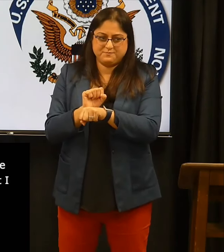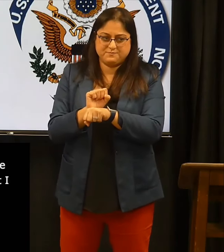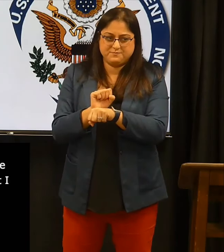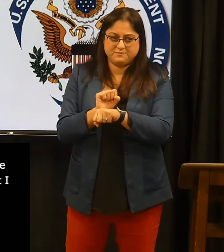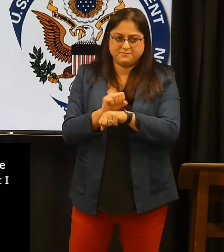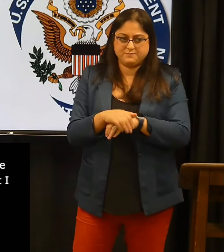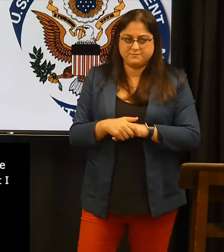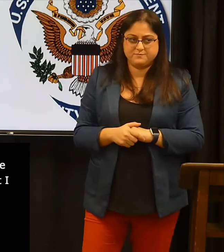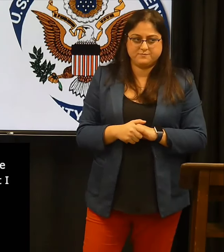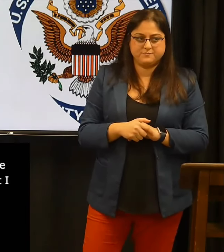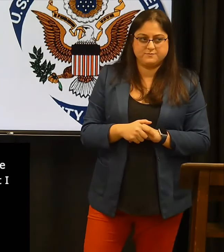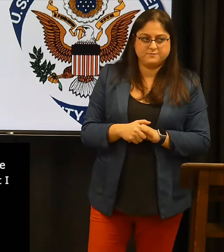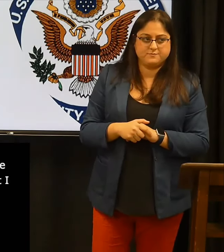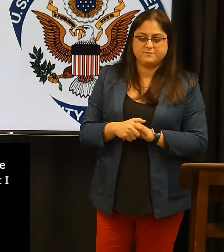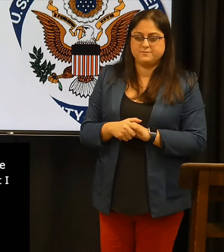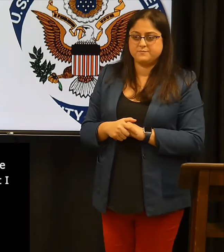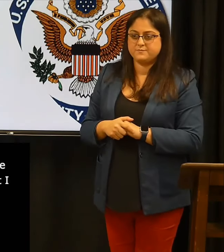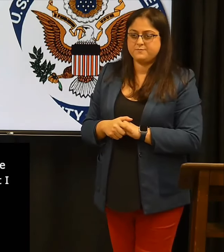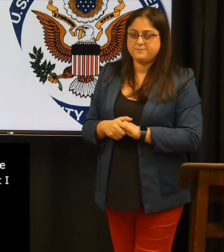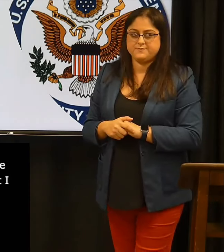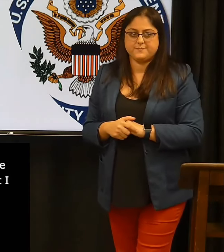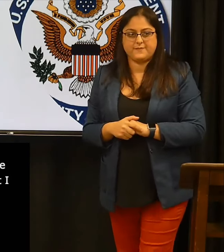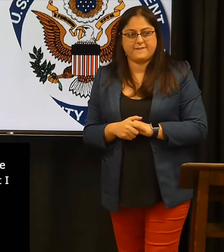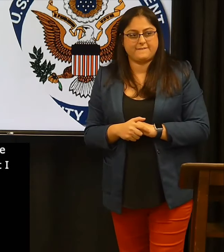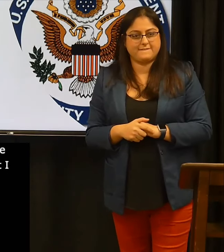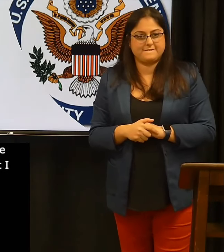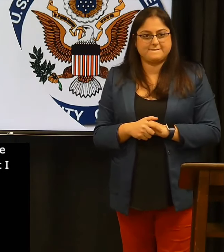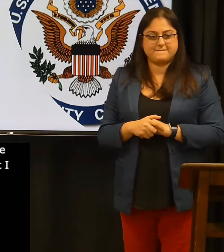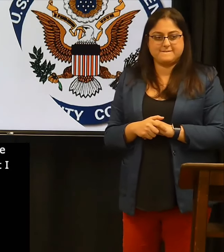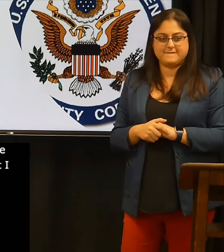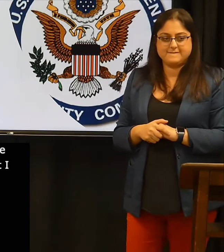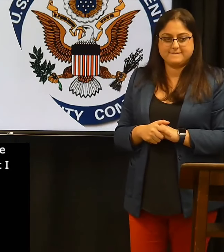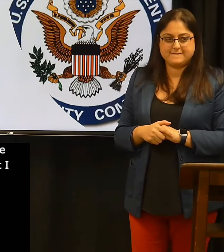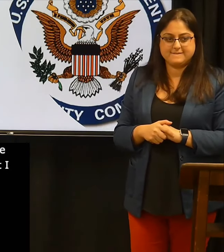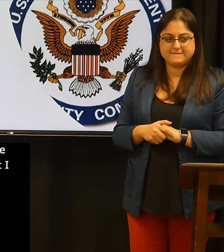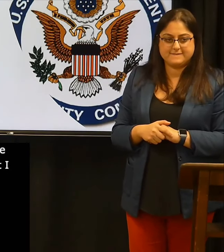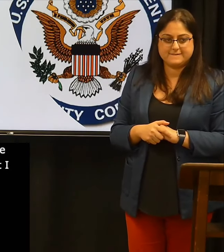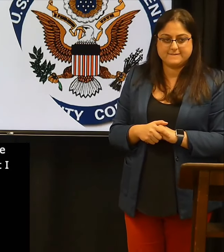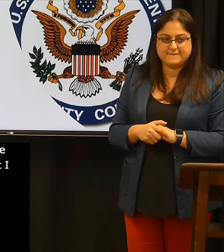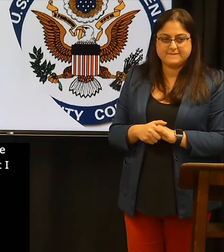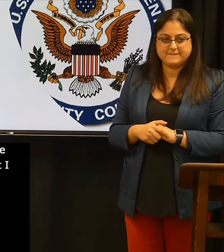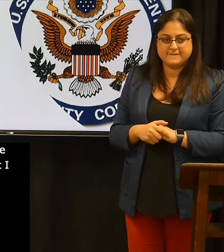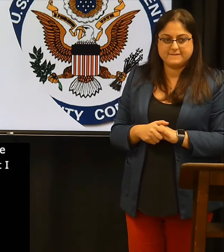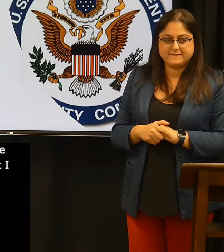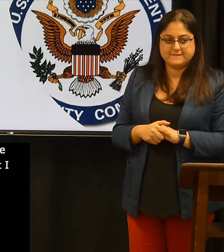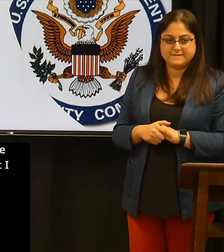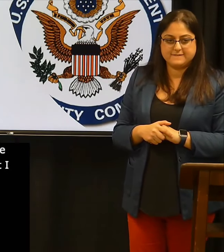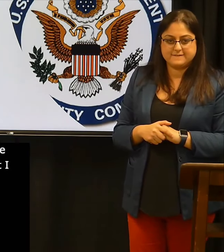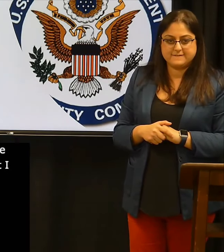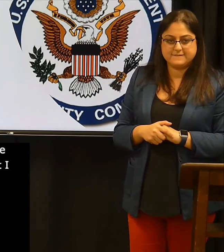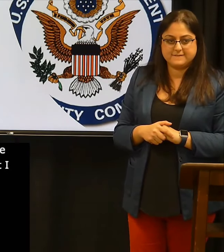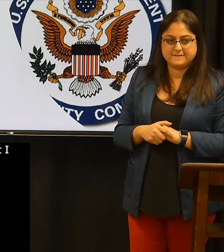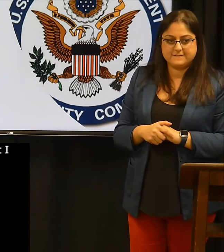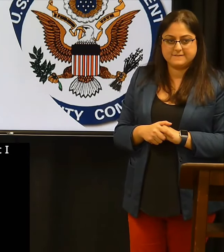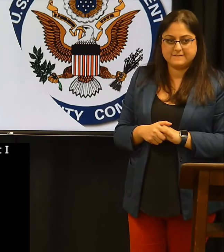they all have different reasons as to how the reasonable accommodations would manifest themselves in order to do your